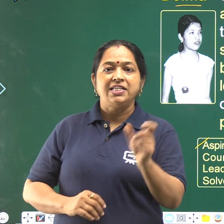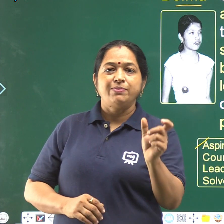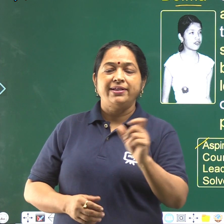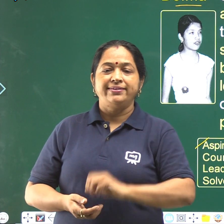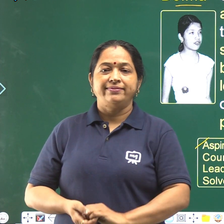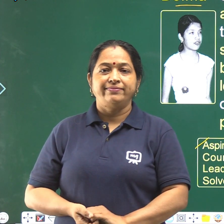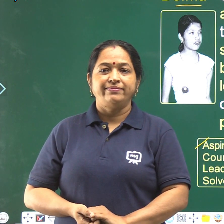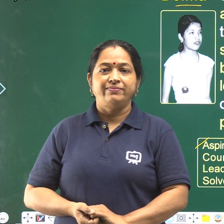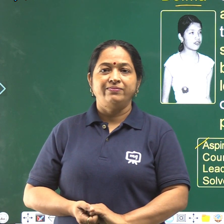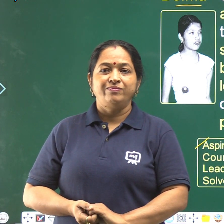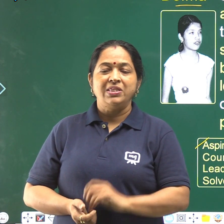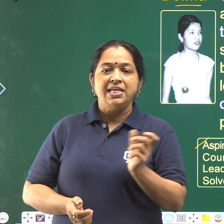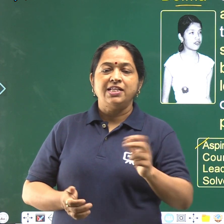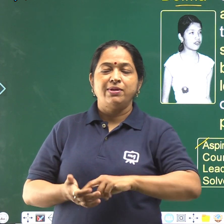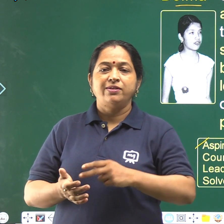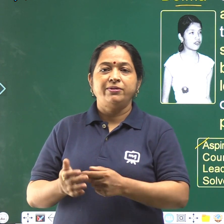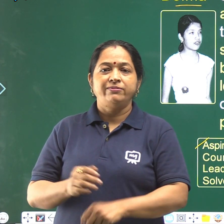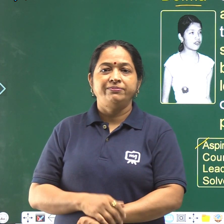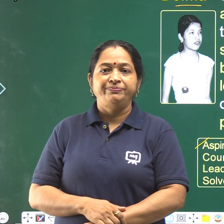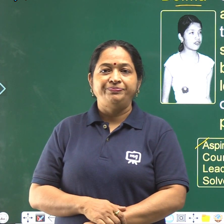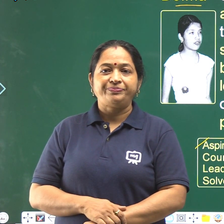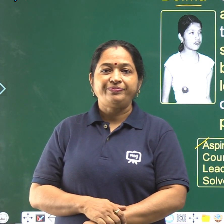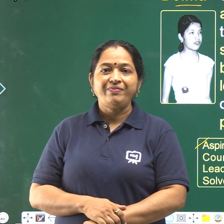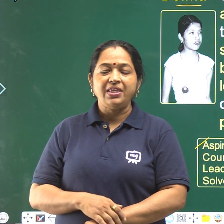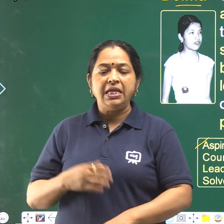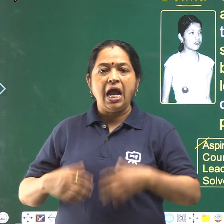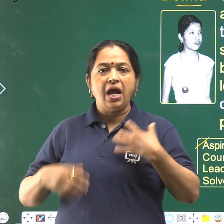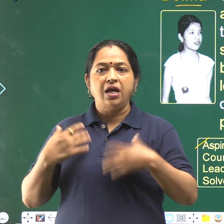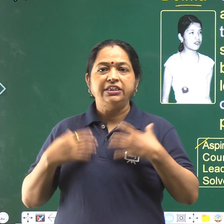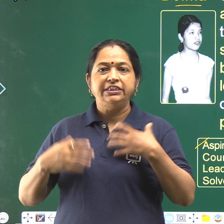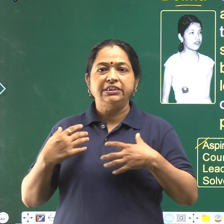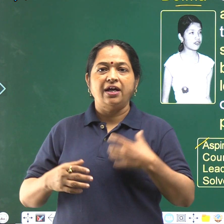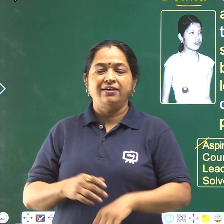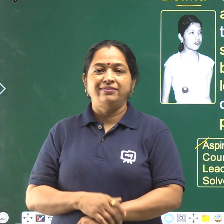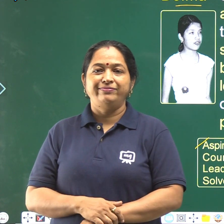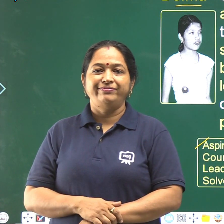Aspirations. Aspiration means? Akanksha.